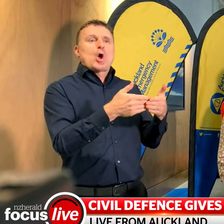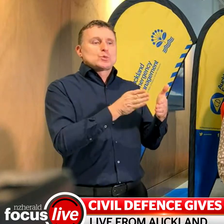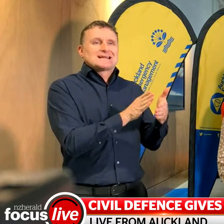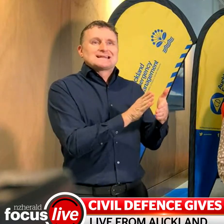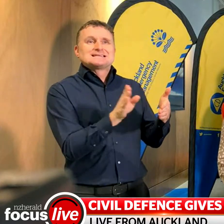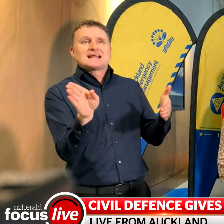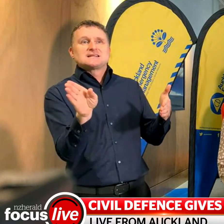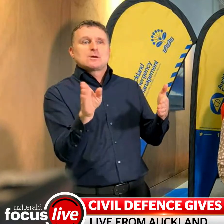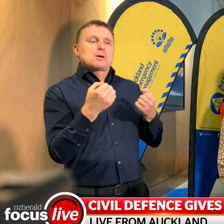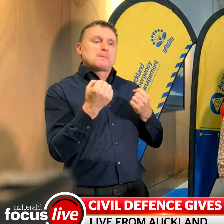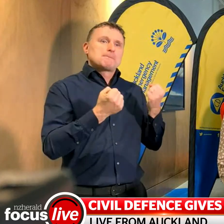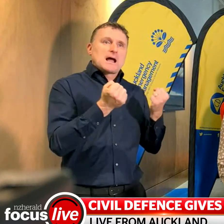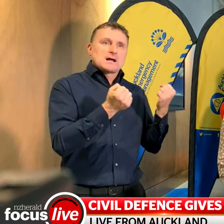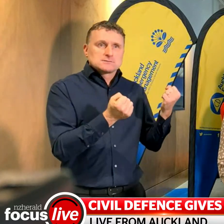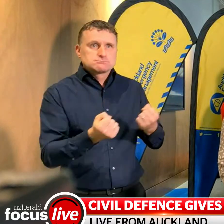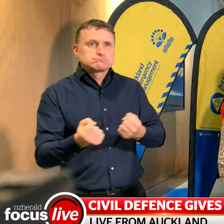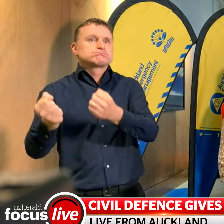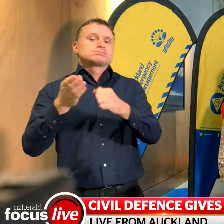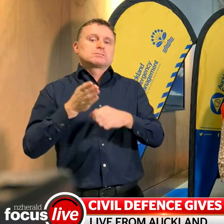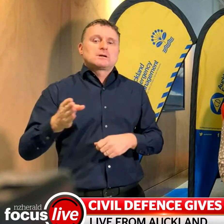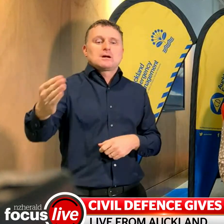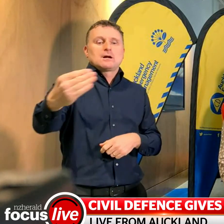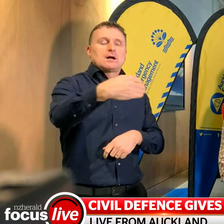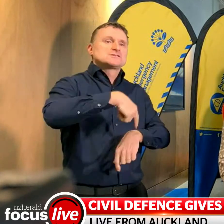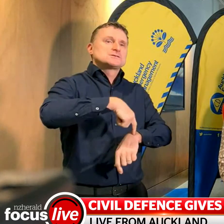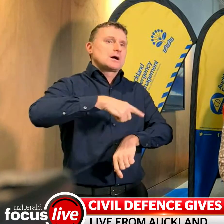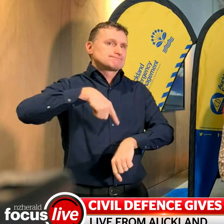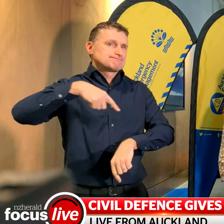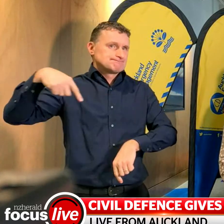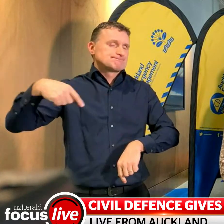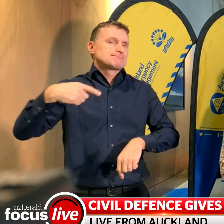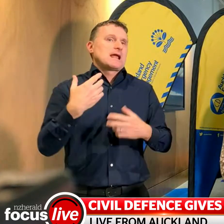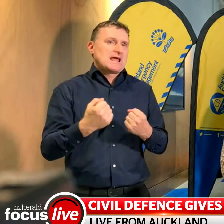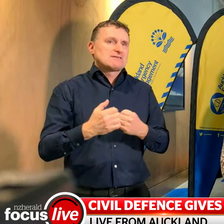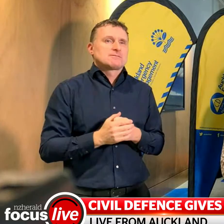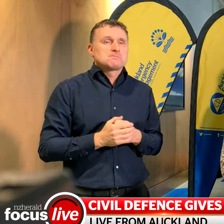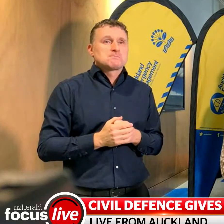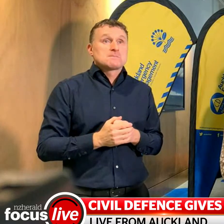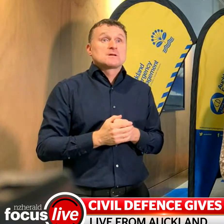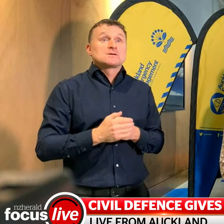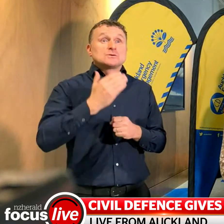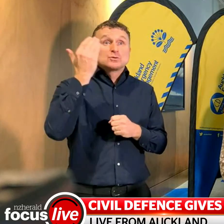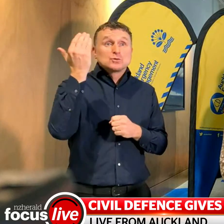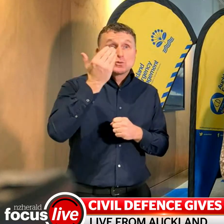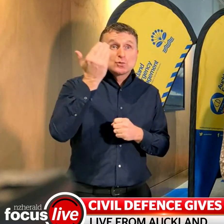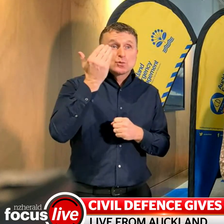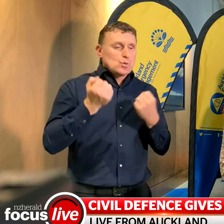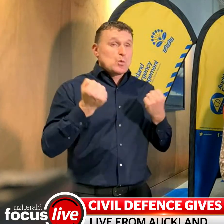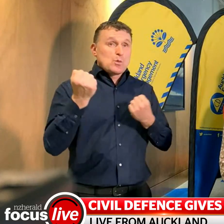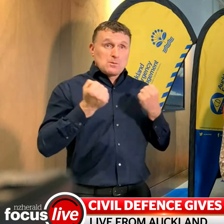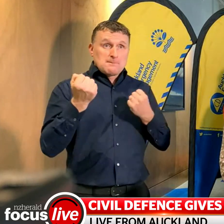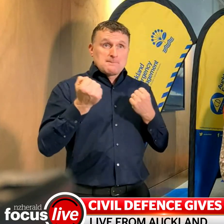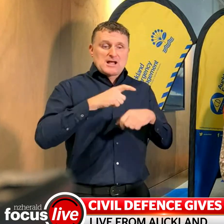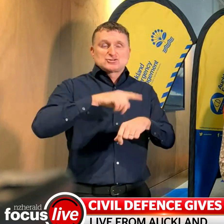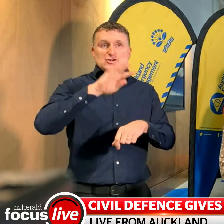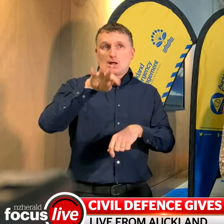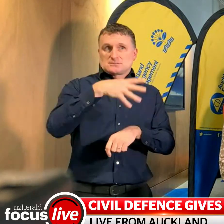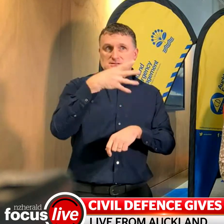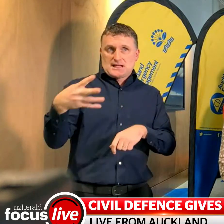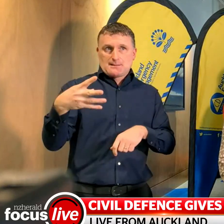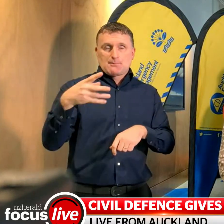closures. We do have dedicated school bus services back up and running, and they're being reinstated where schools are opening